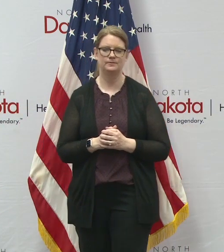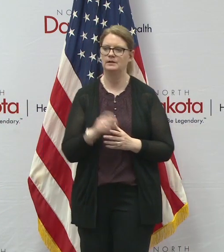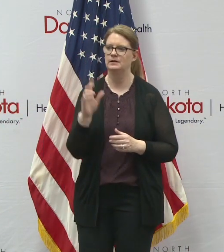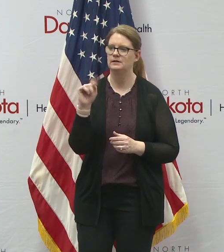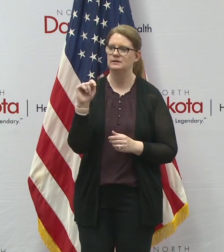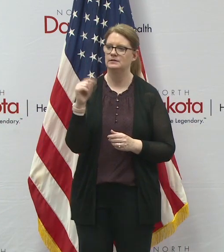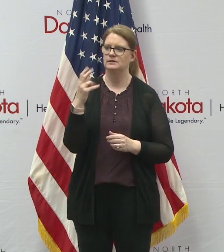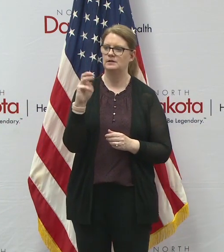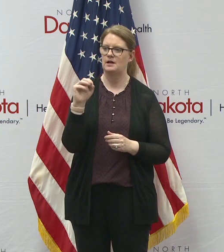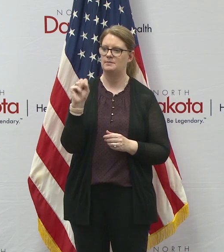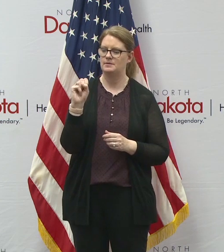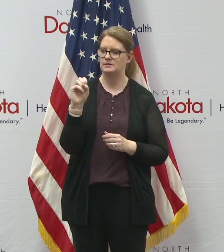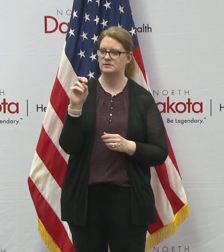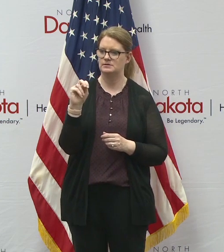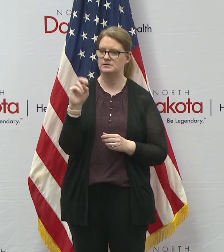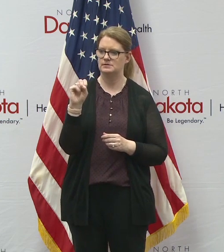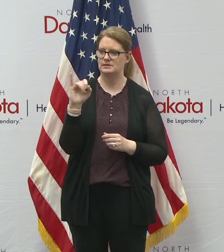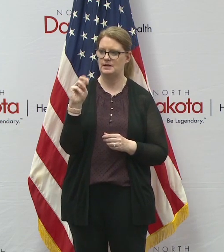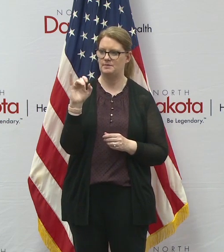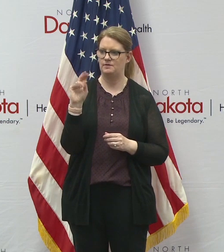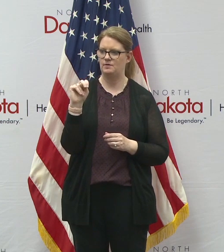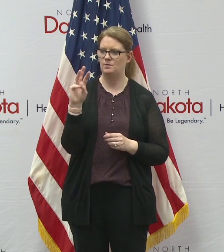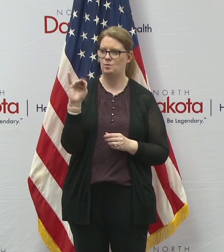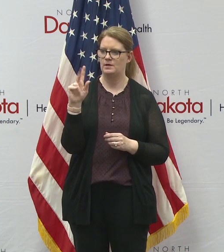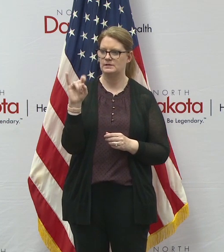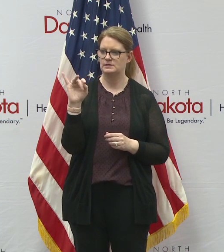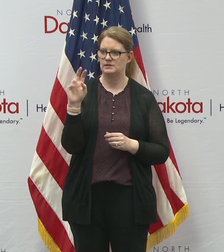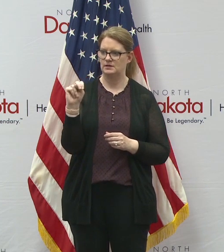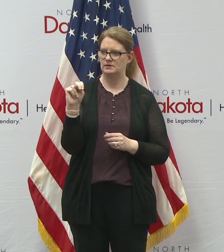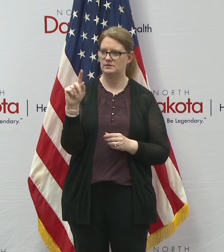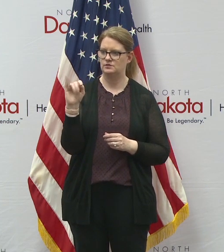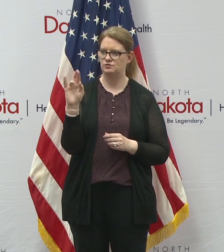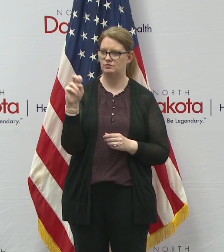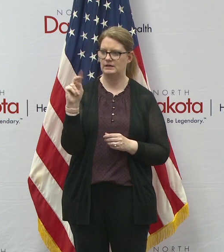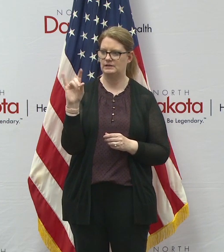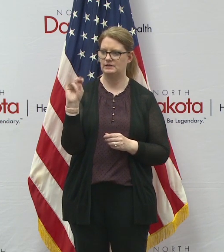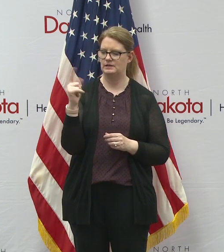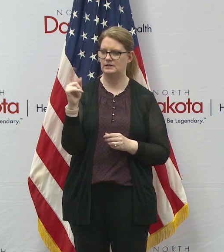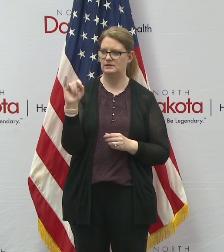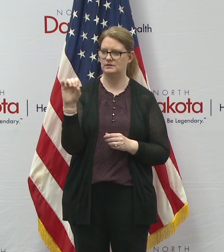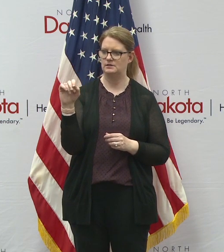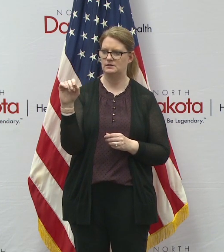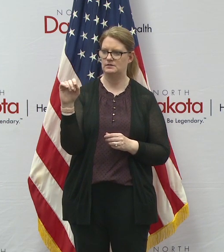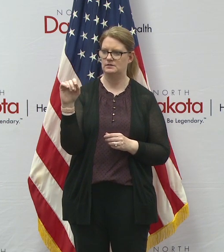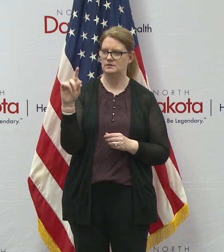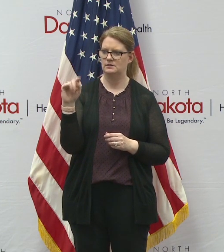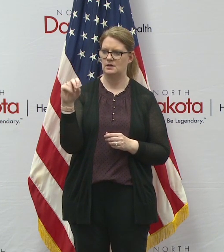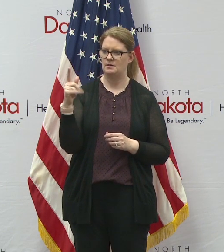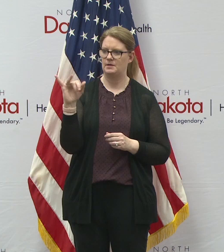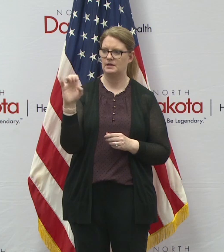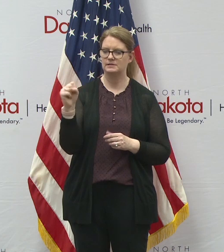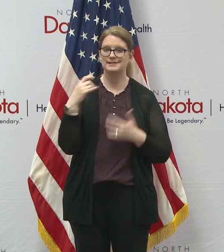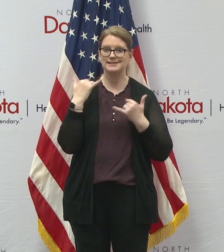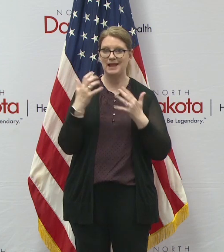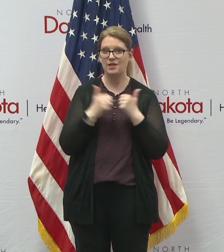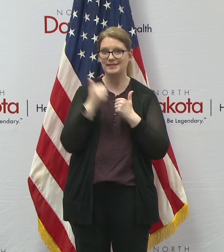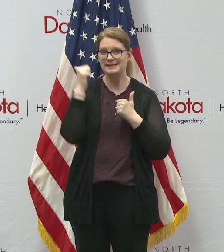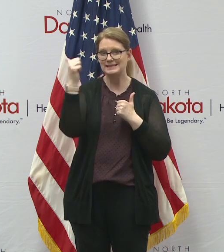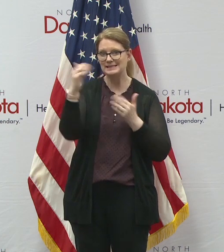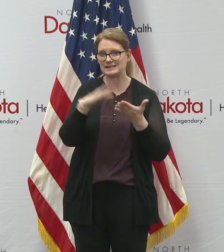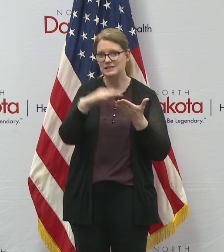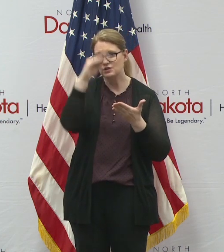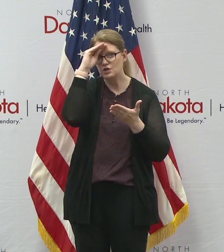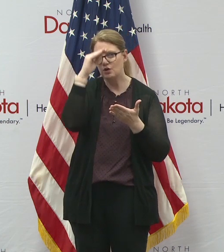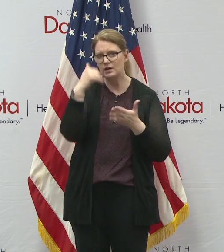Thomas Simon with Wilson Trending Topics. What are you hearing back about the distance learning progress now that we're into the second week of